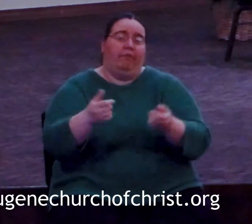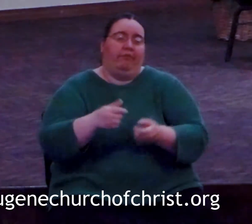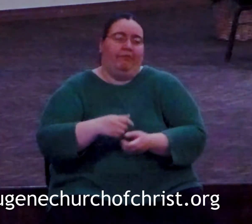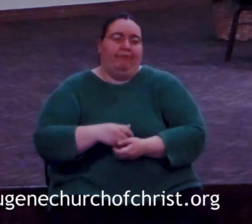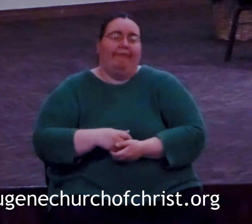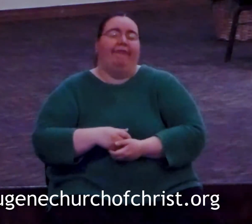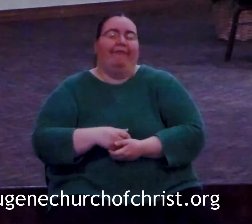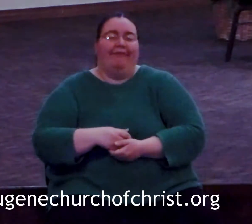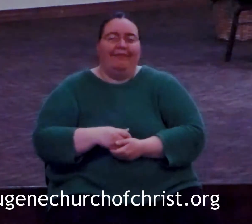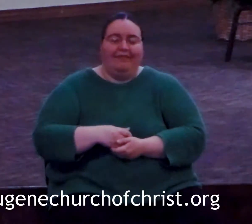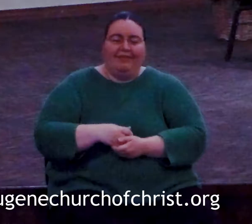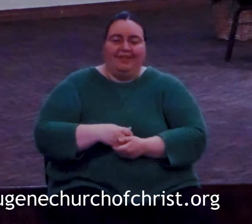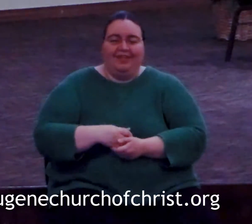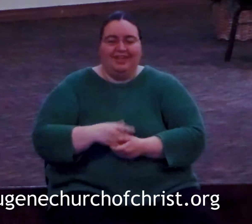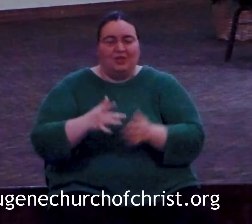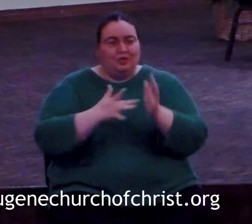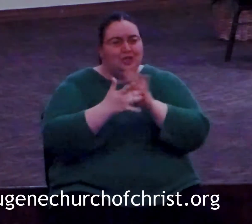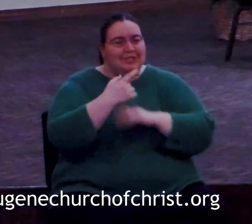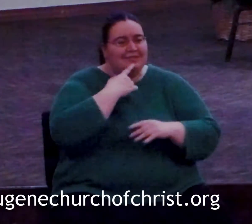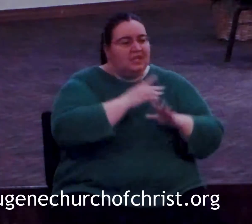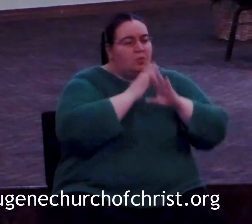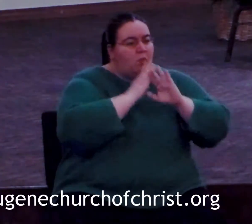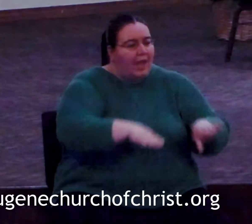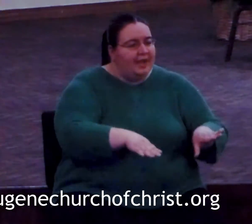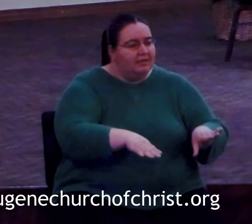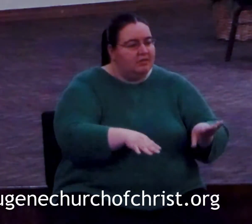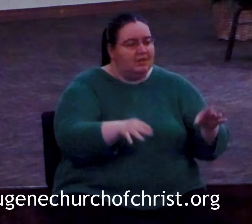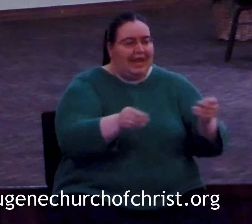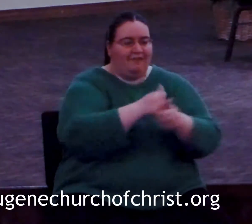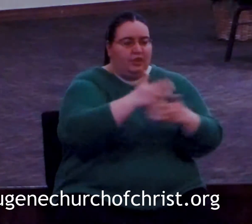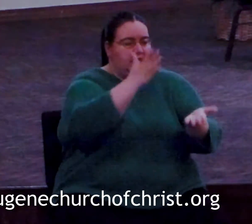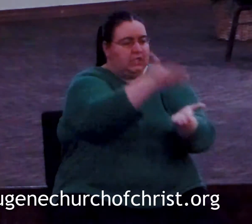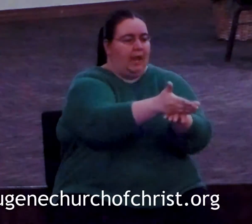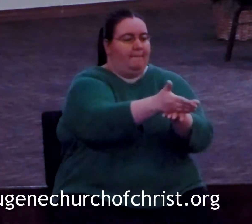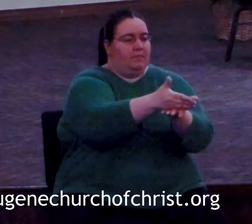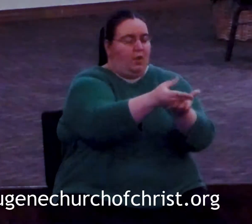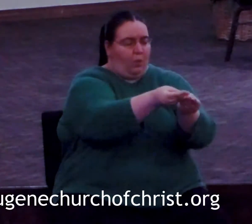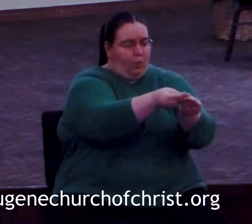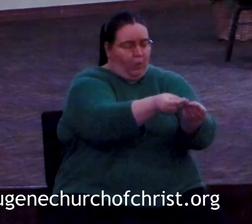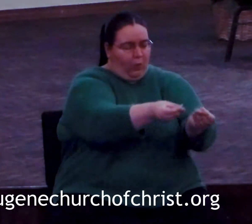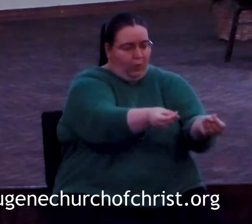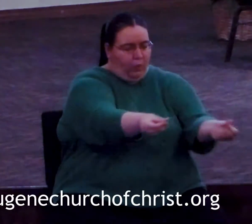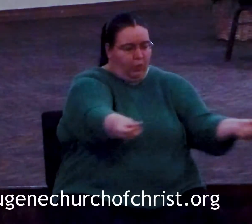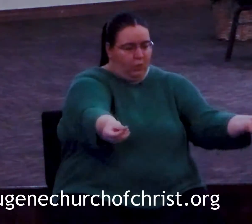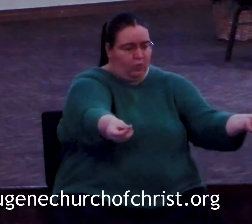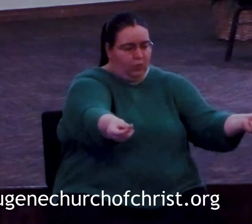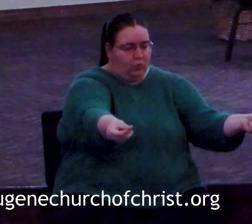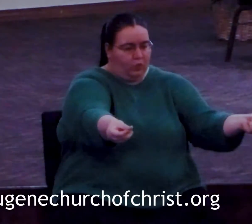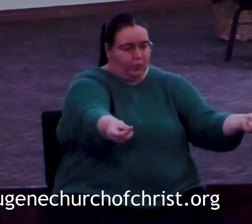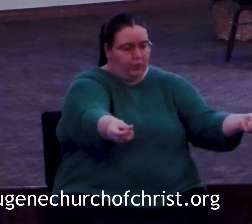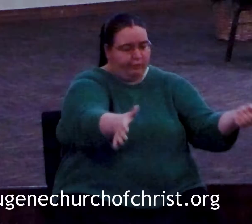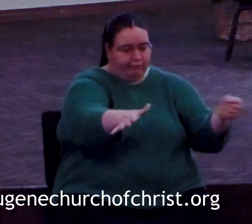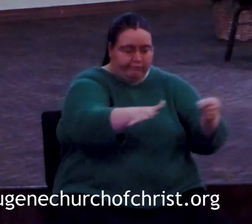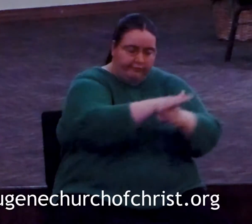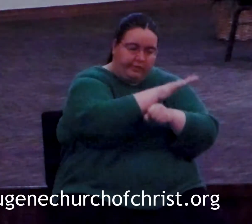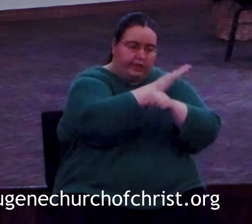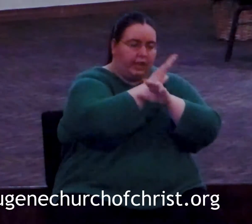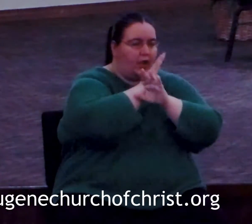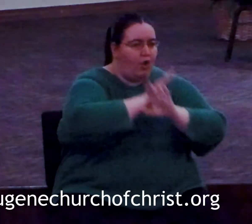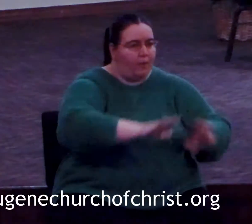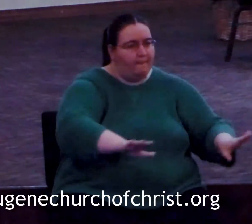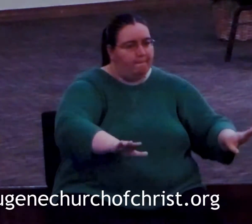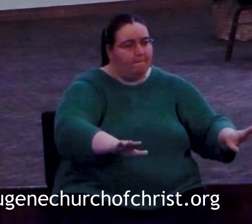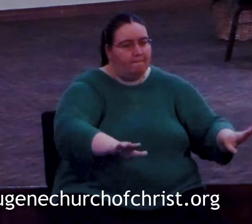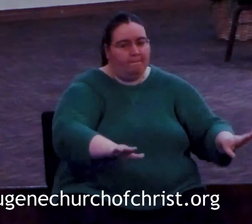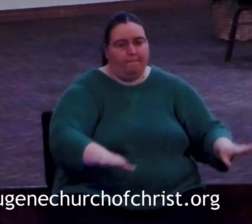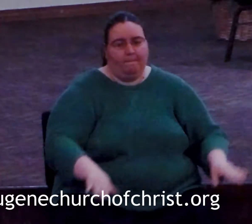Jesus says, quiet, be still, and everything stopped. It was completely calm. Completely